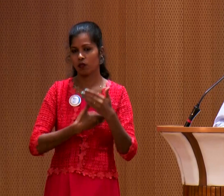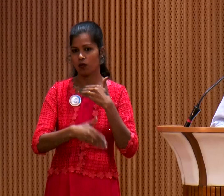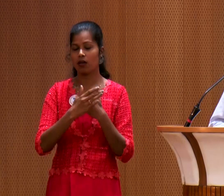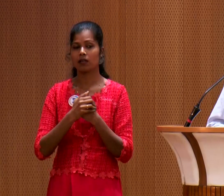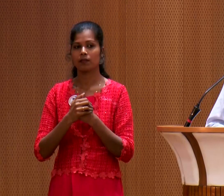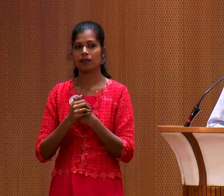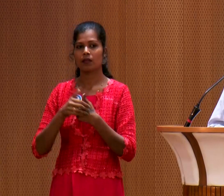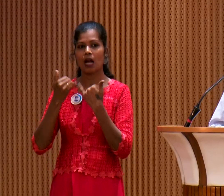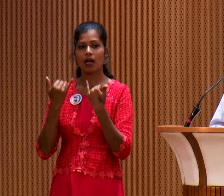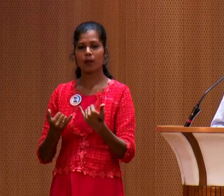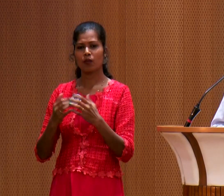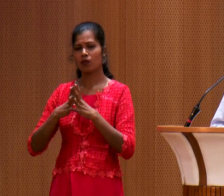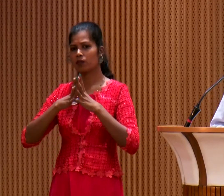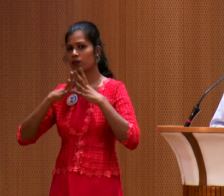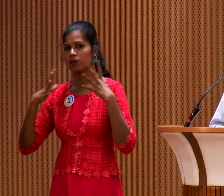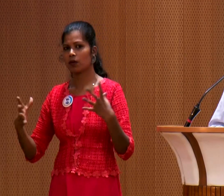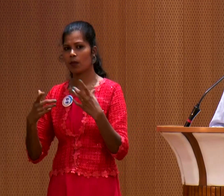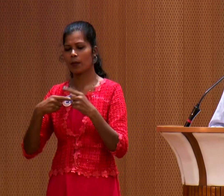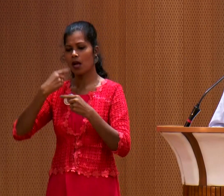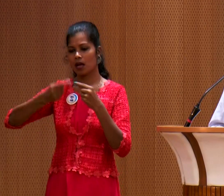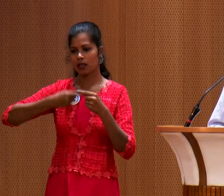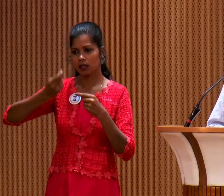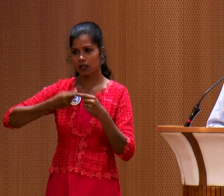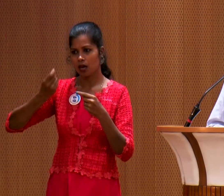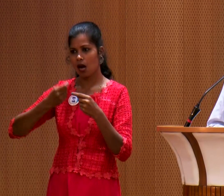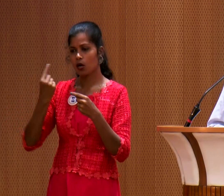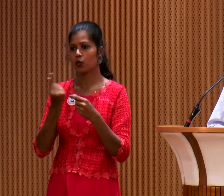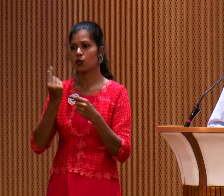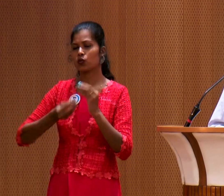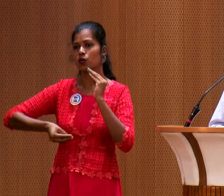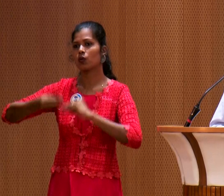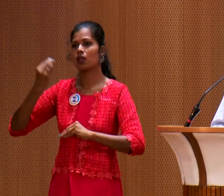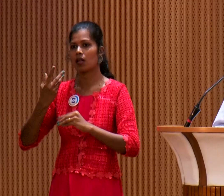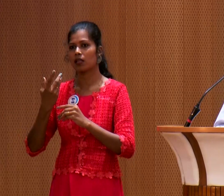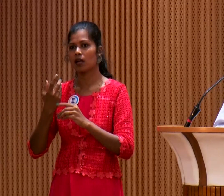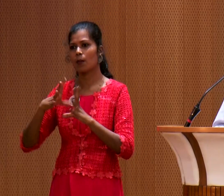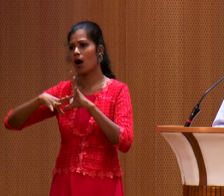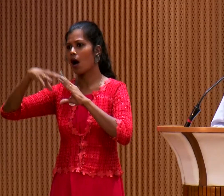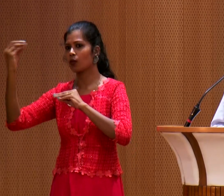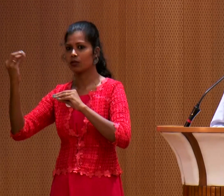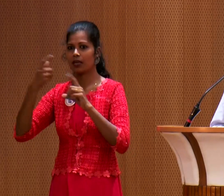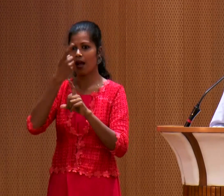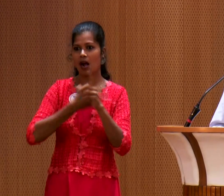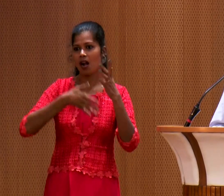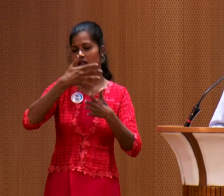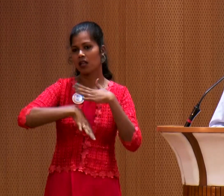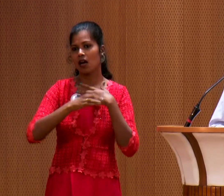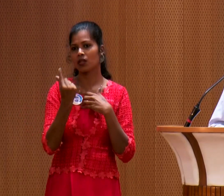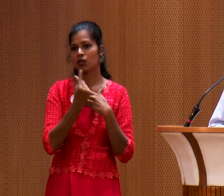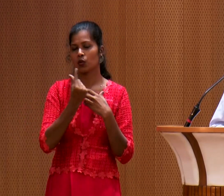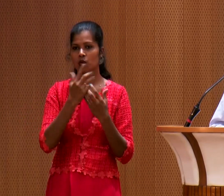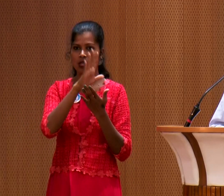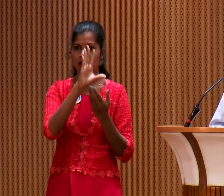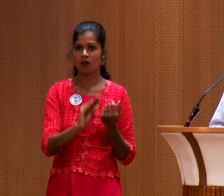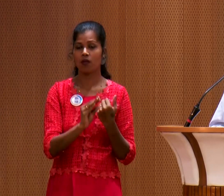Today, a large portion of the yarn that is used by the industry is coming from outside the state.